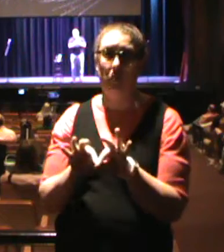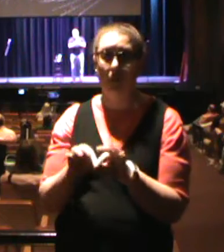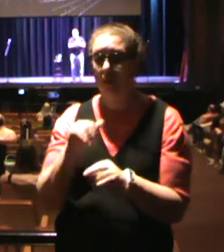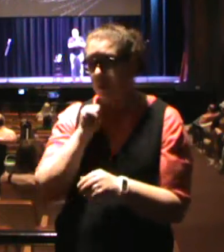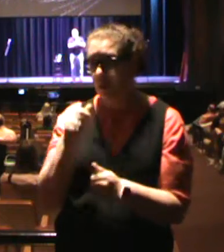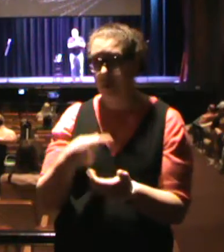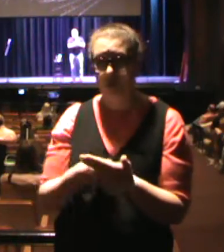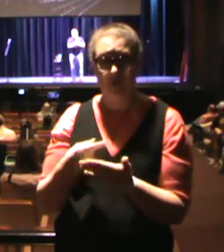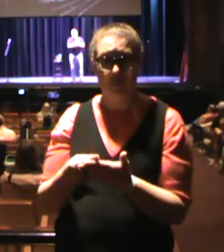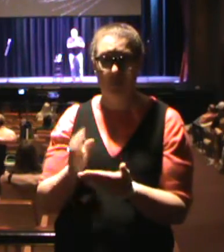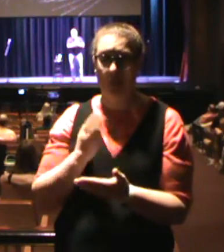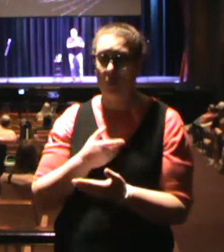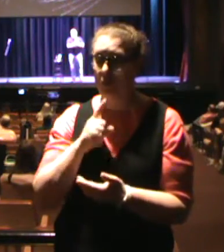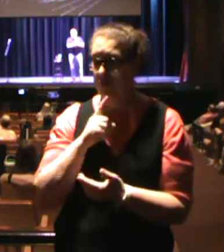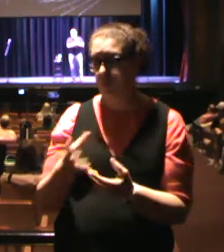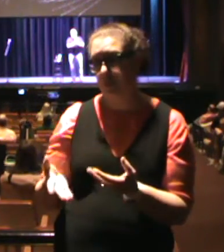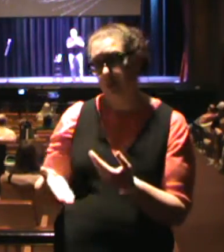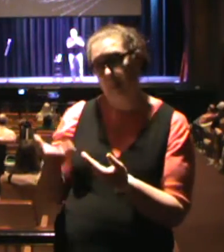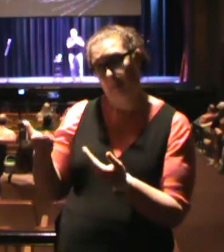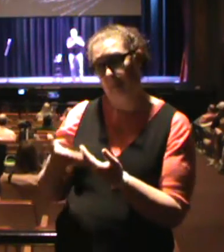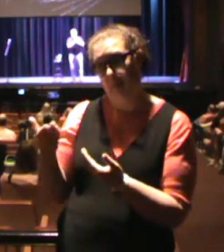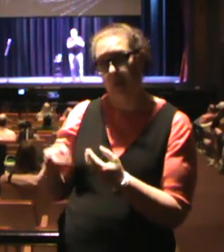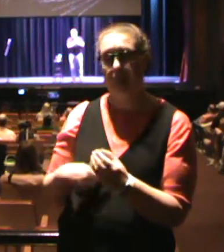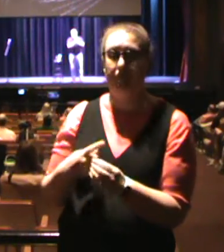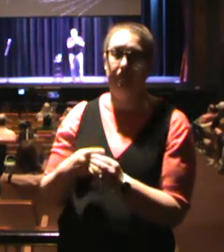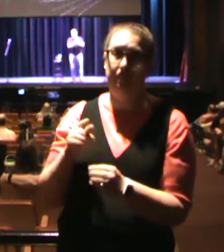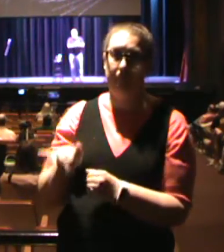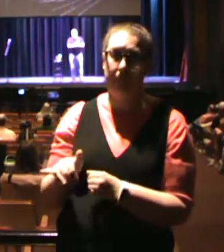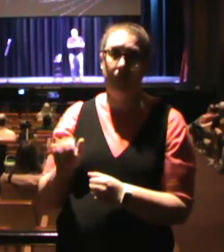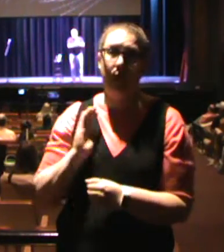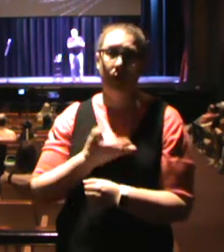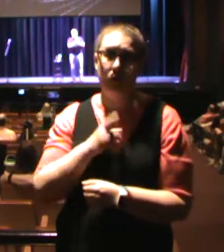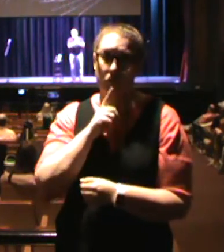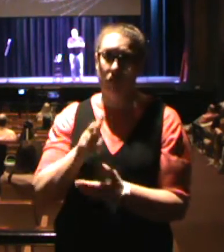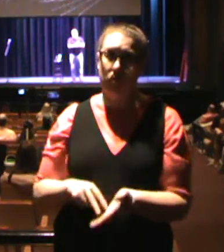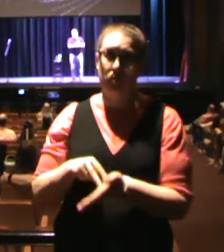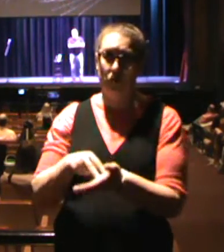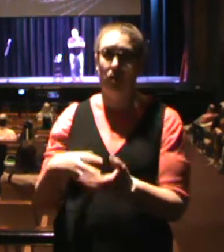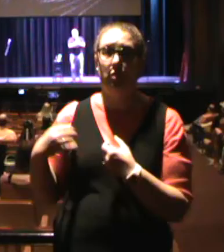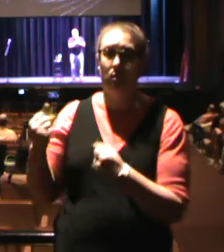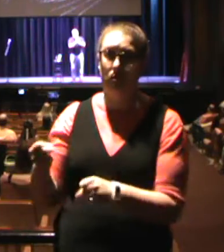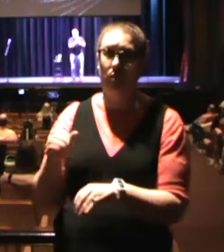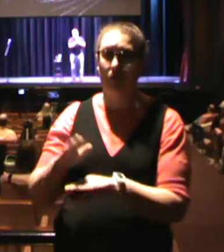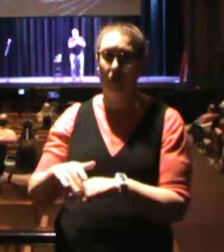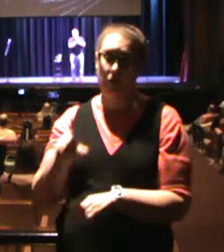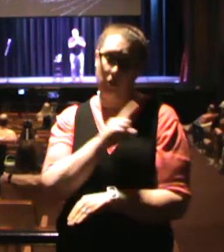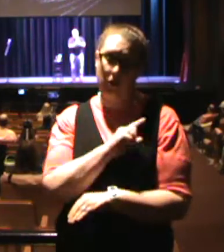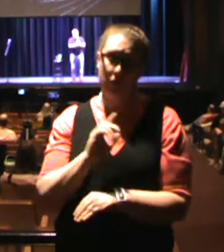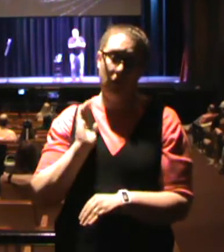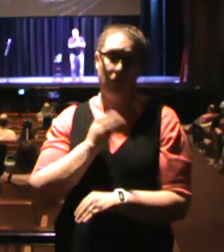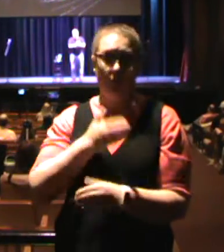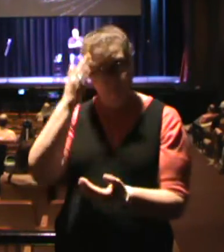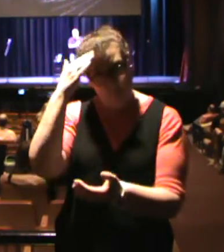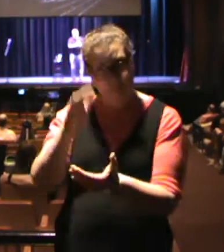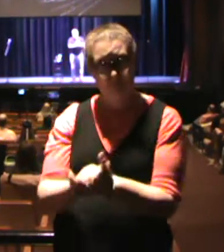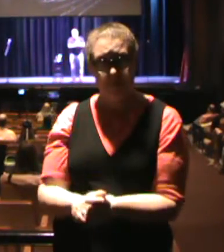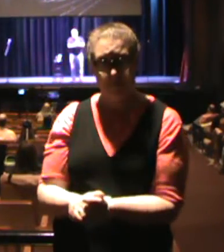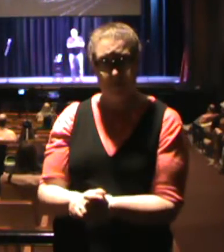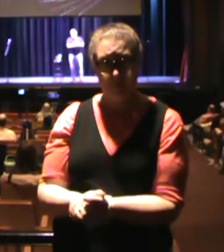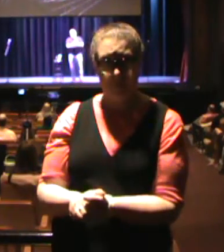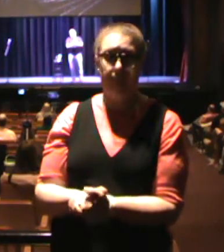something that we should ever take lightly. We should stand strong on the convictions of our beliefs. Amen?